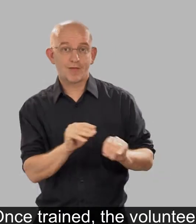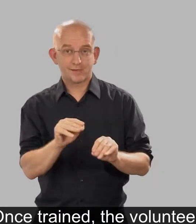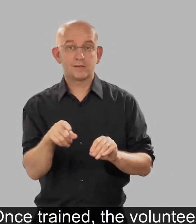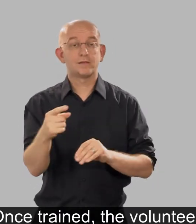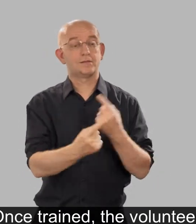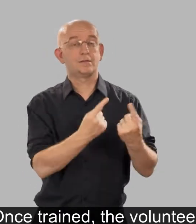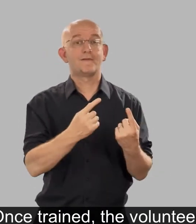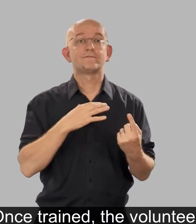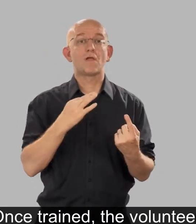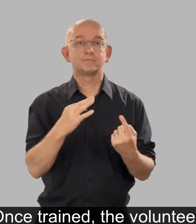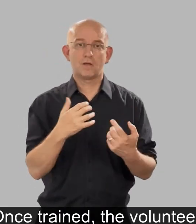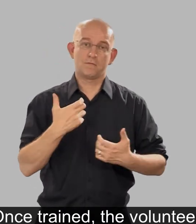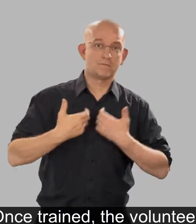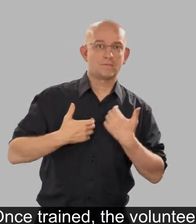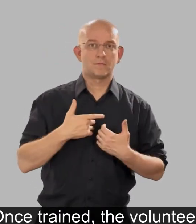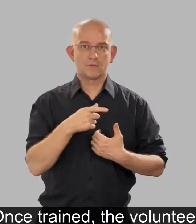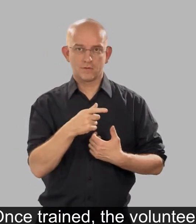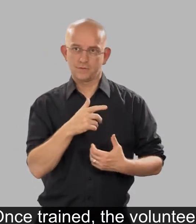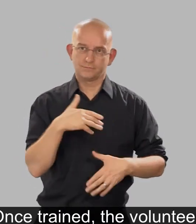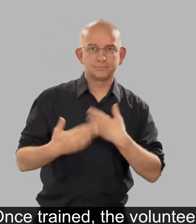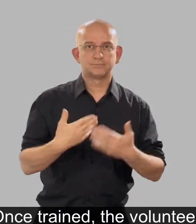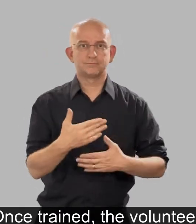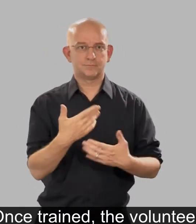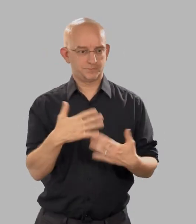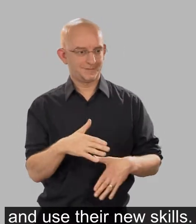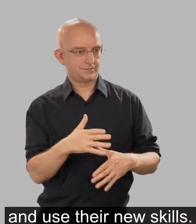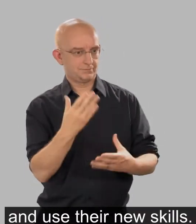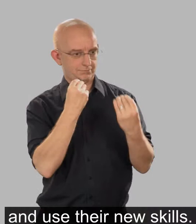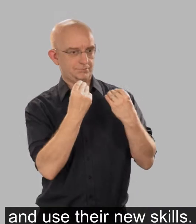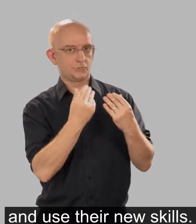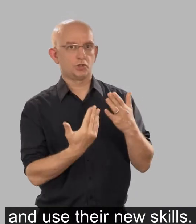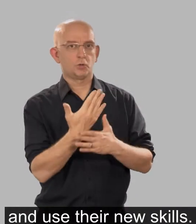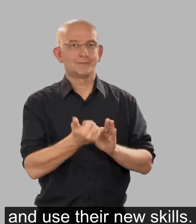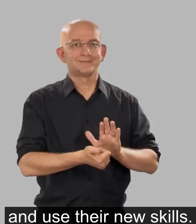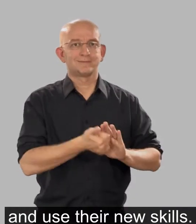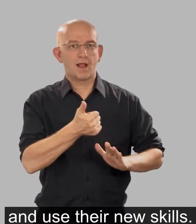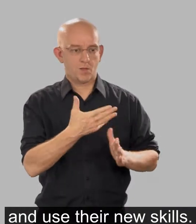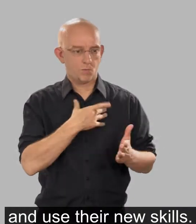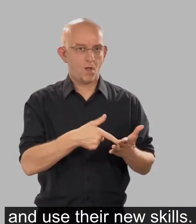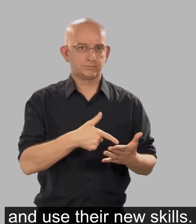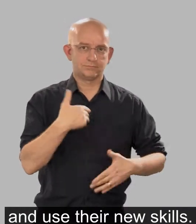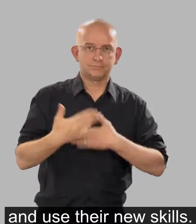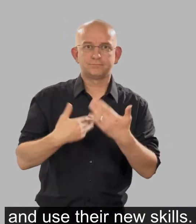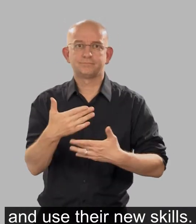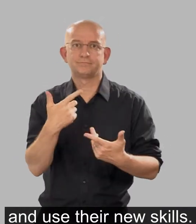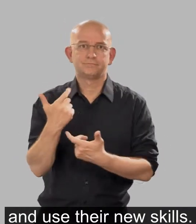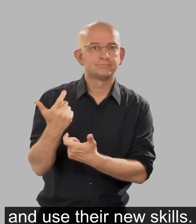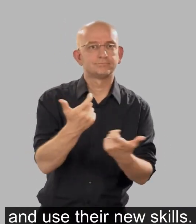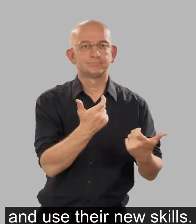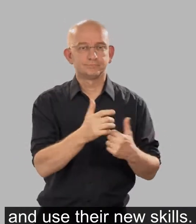Once trained, the volunteers were keen to get involved and use their new skills. It was